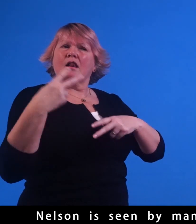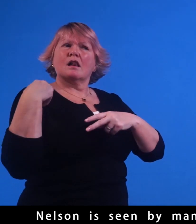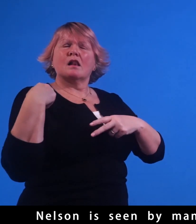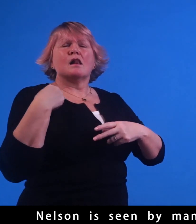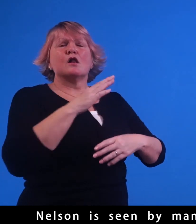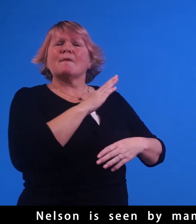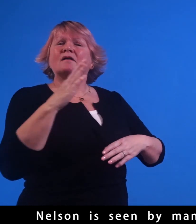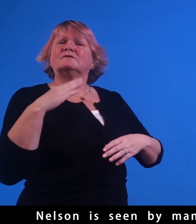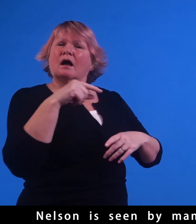victories.